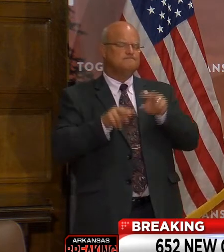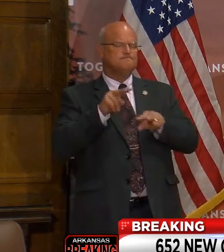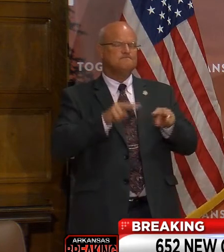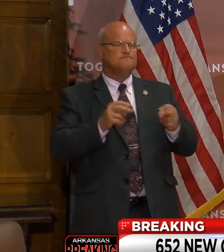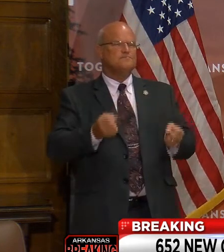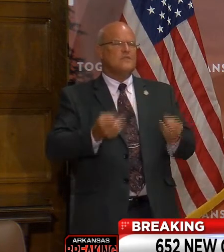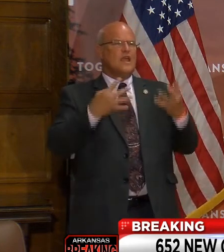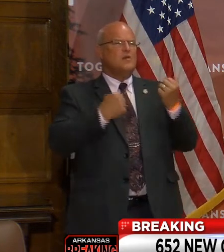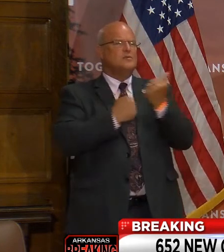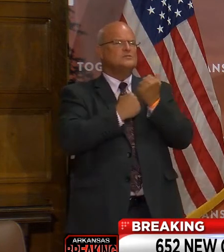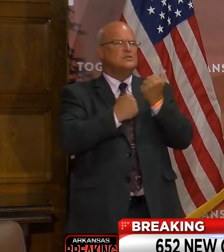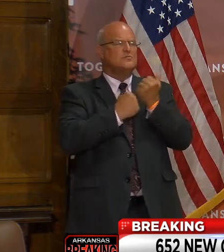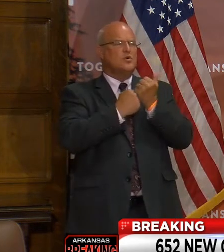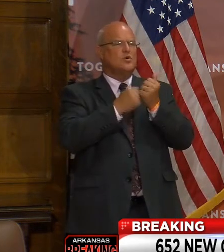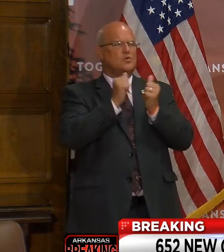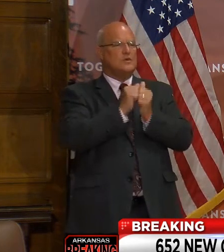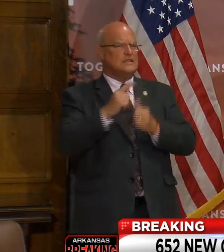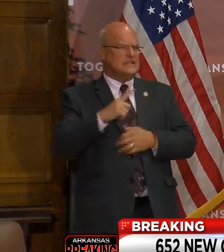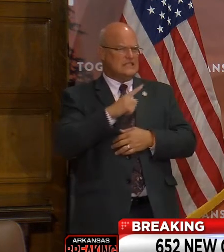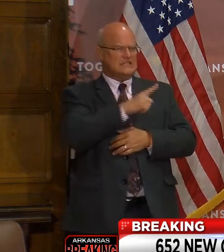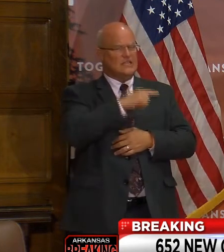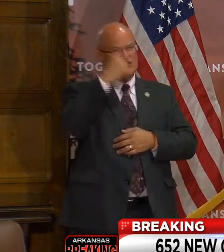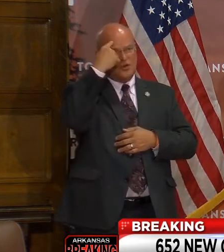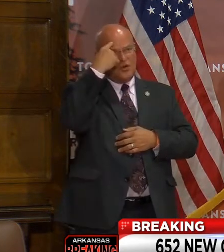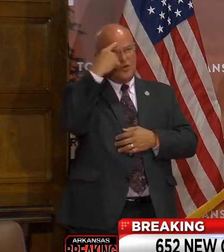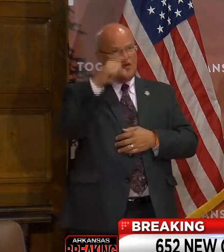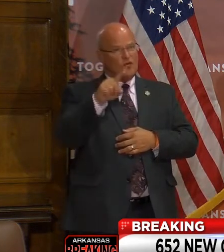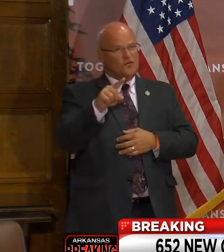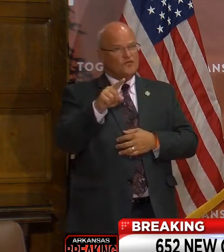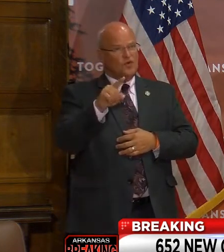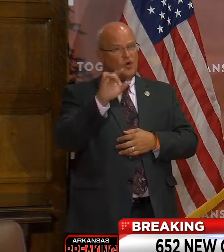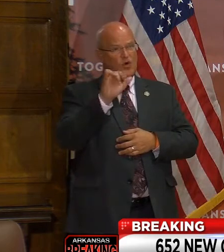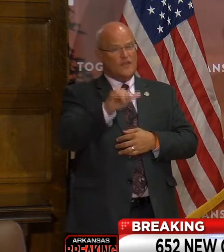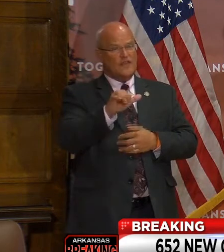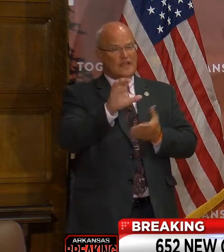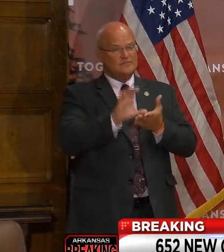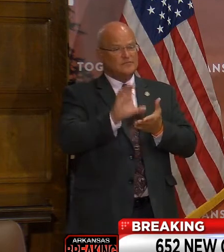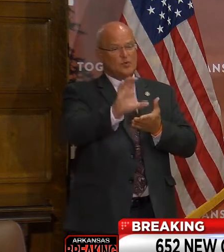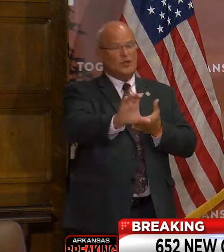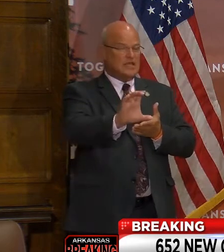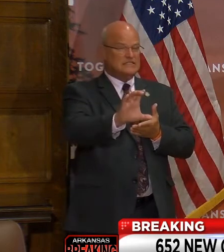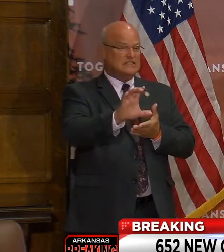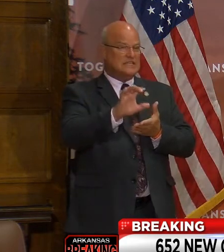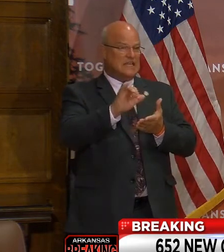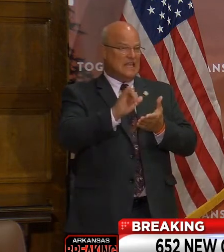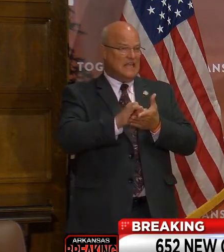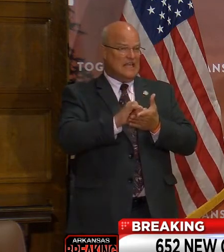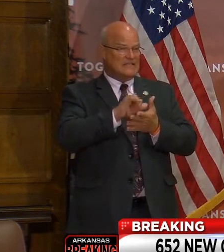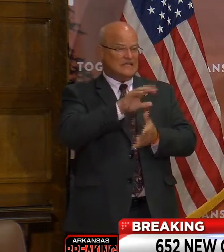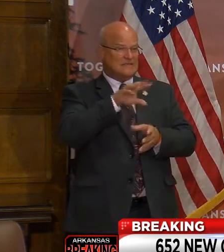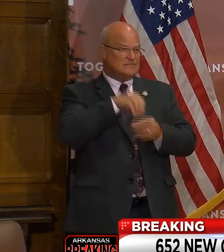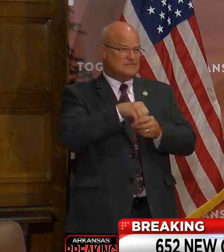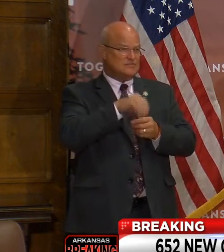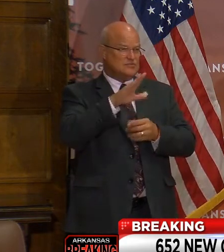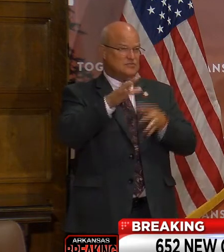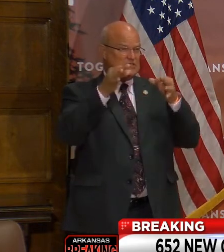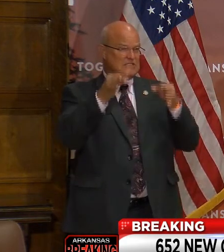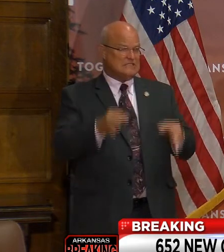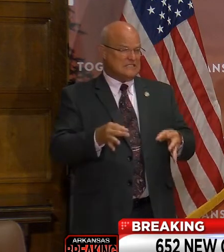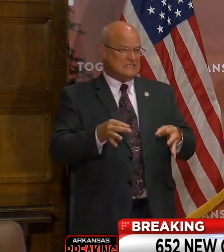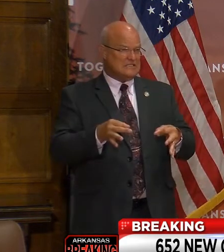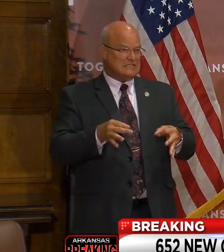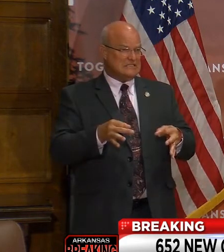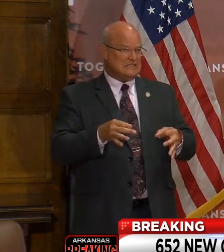much support there would be in the legislature for that appropriation, and is that factoring into your decision on whether or not